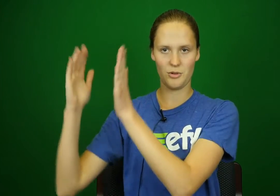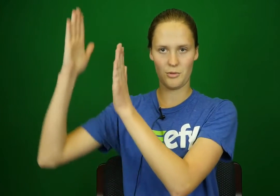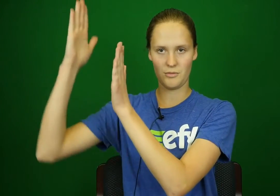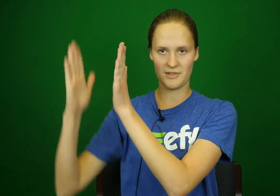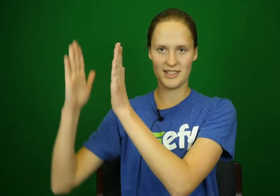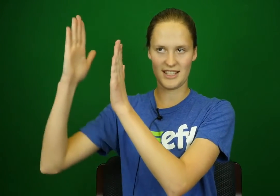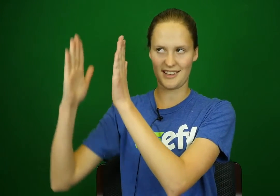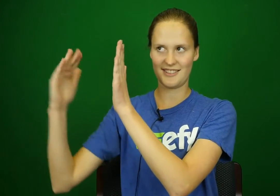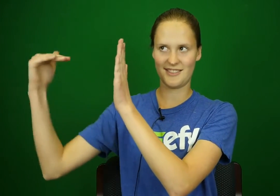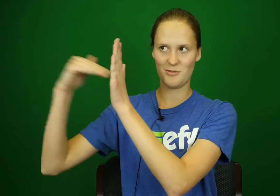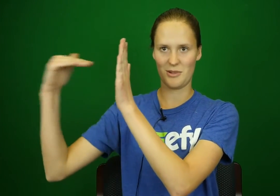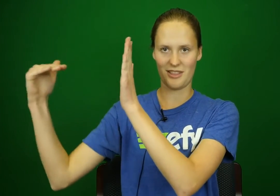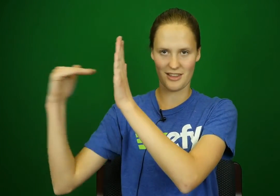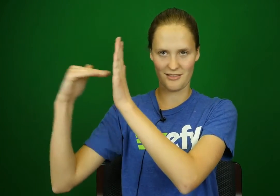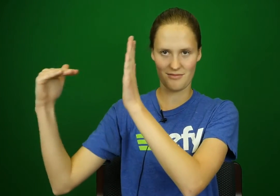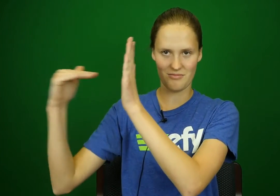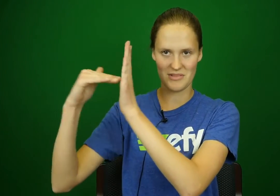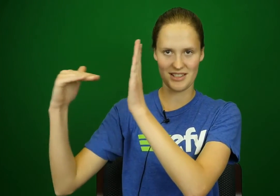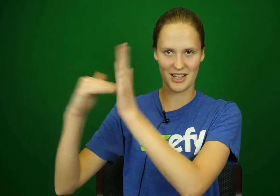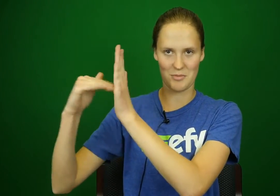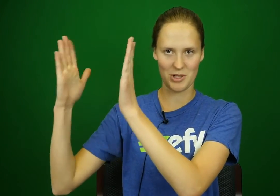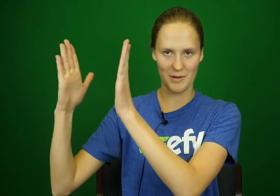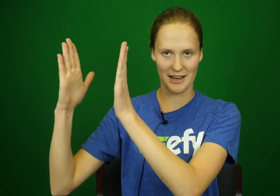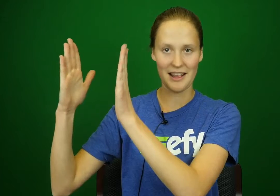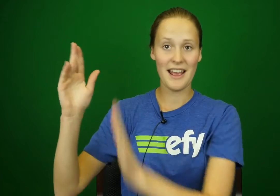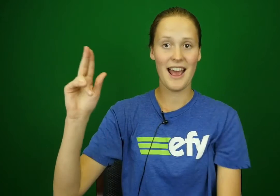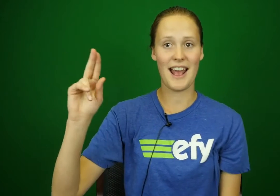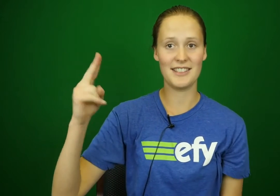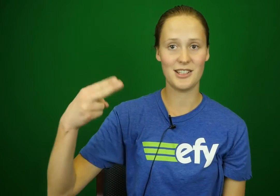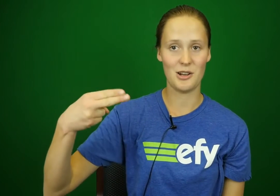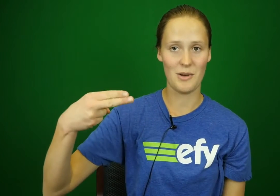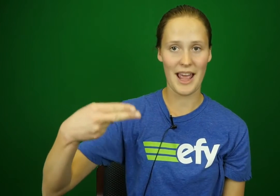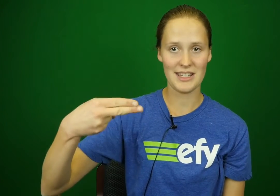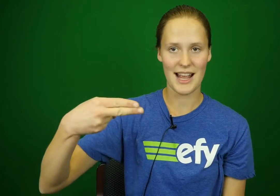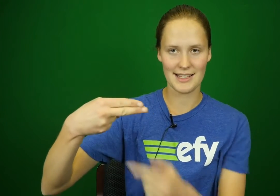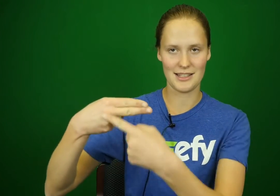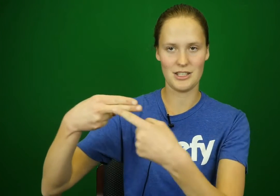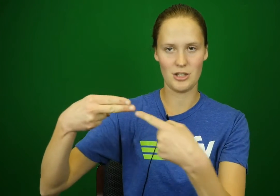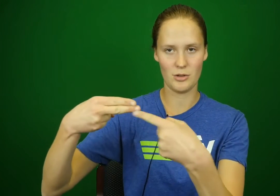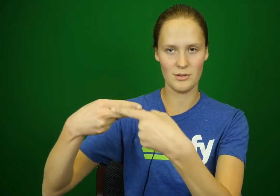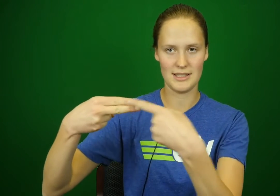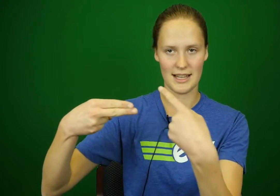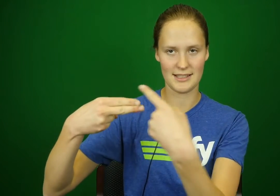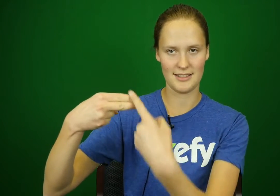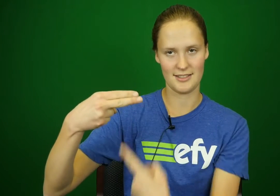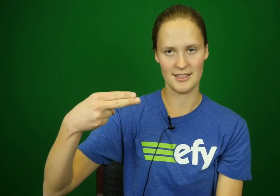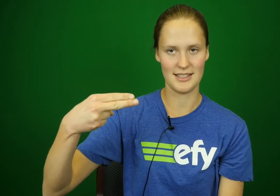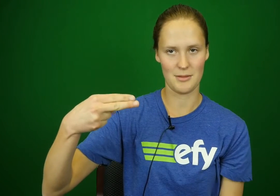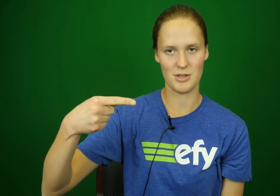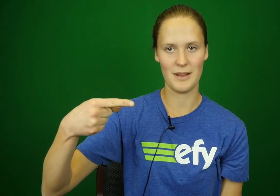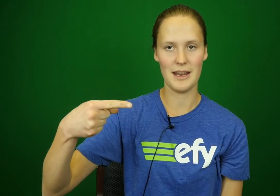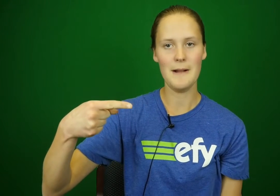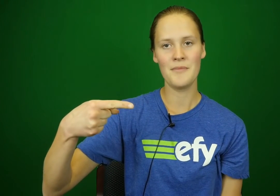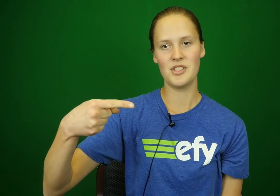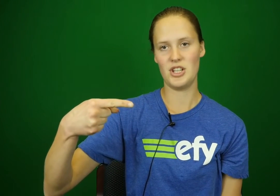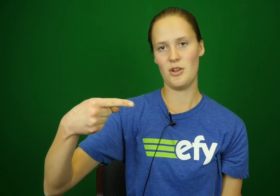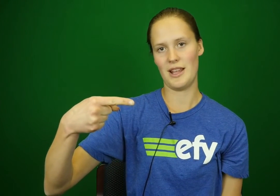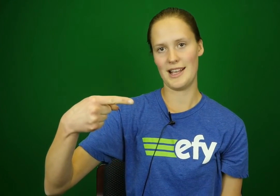two sticks with the stick in between. And so H has the two sticks and there's just a stick in between. G only has